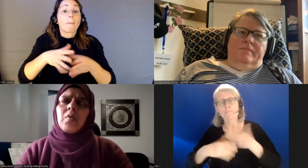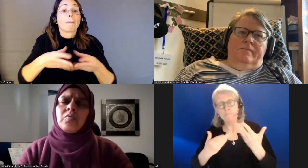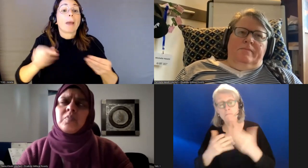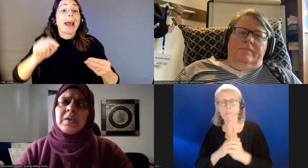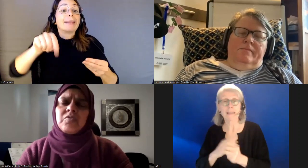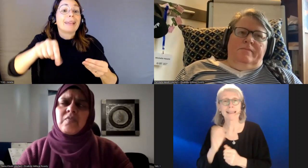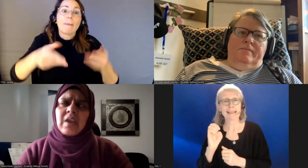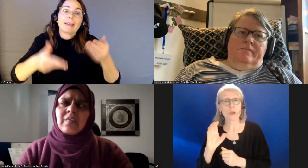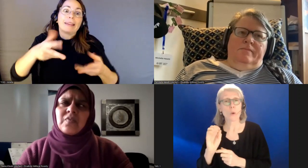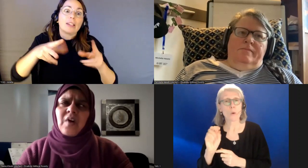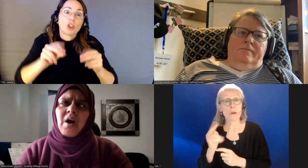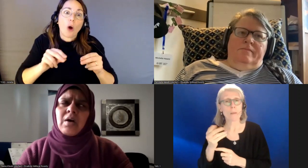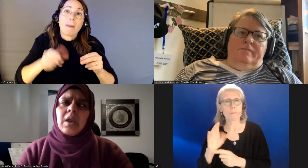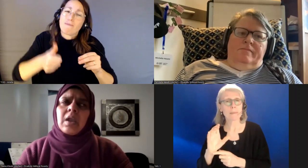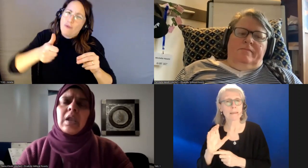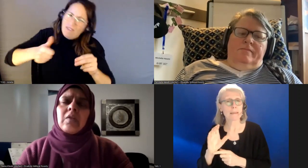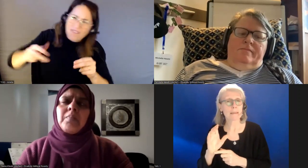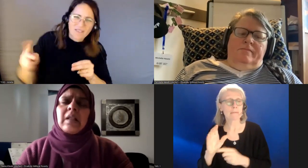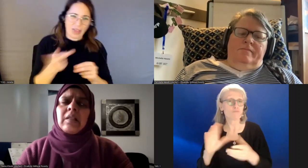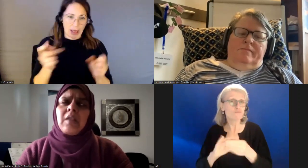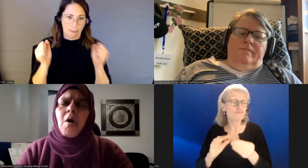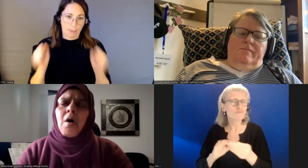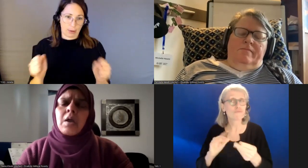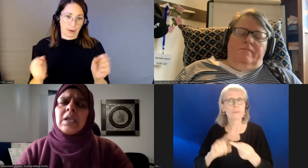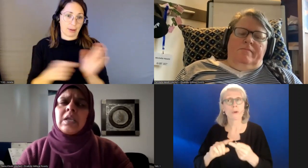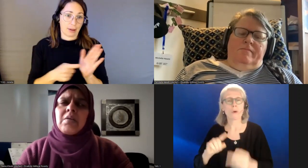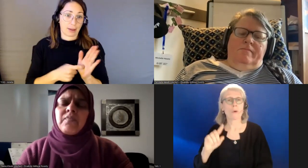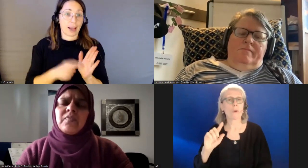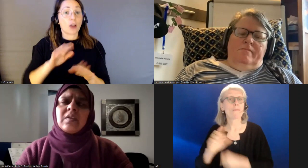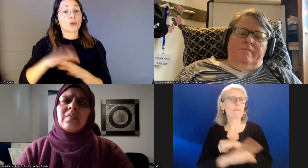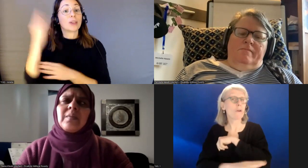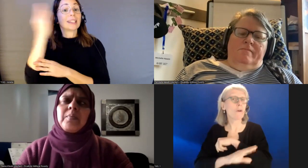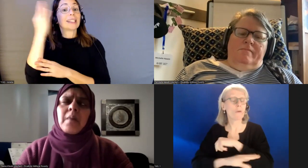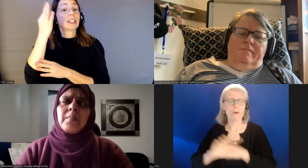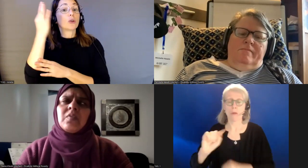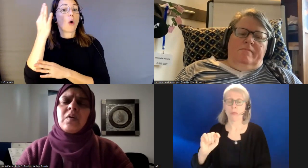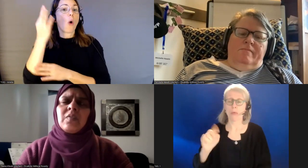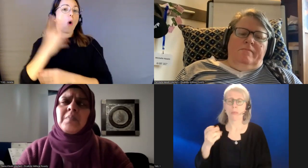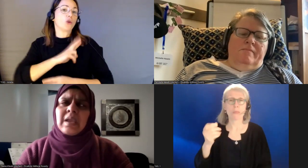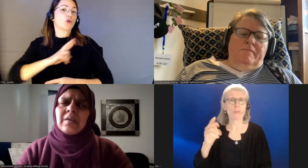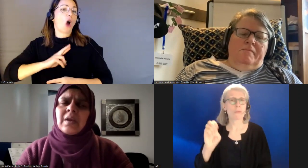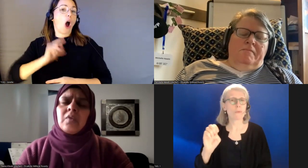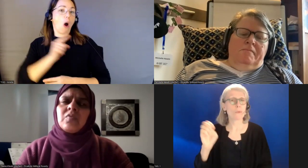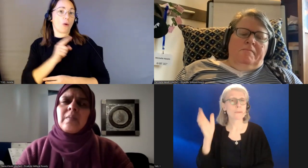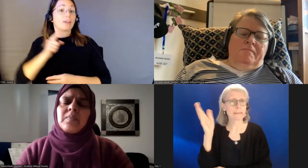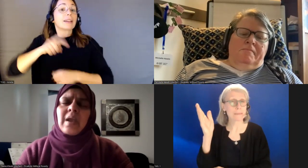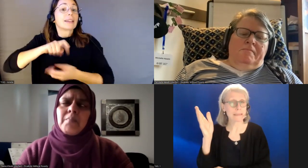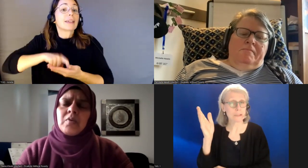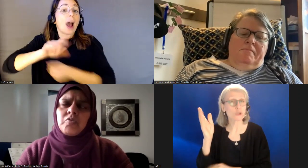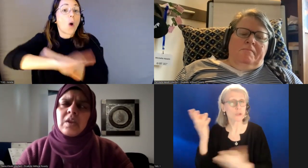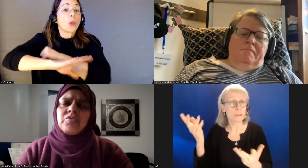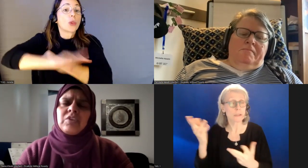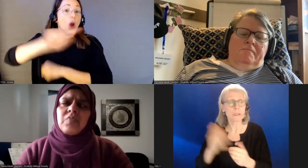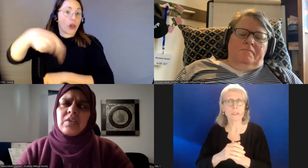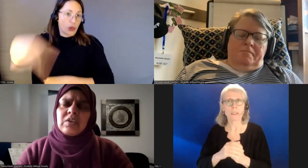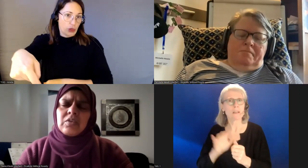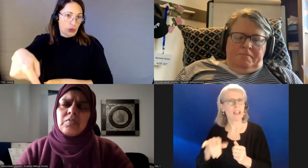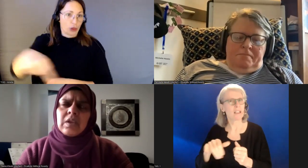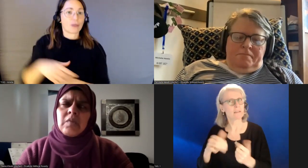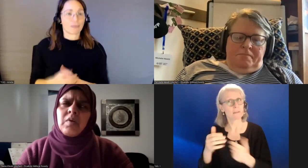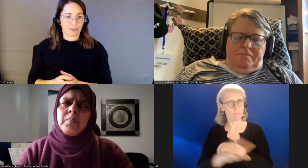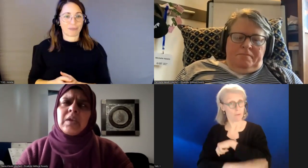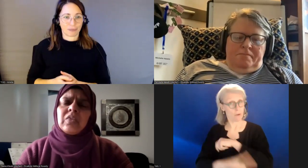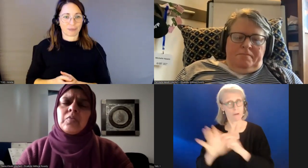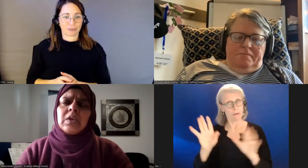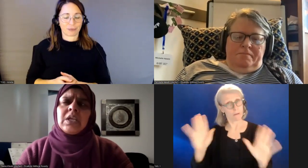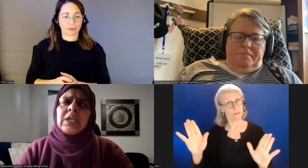the throne speech of next fall. It'll be long enough since the promise was made. September